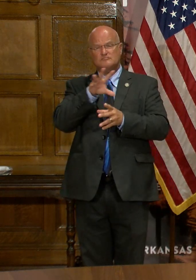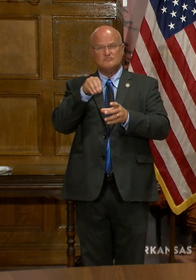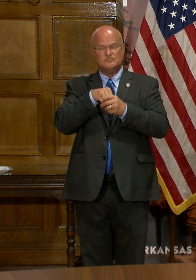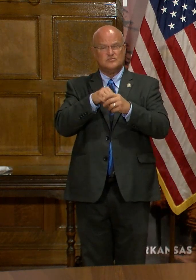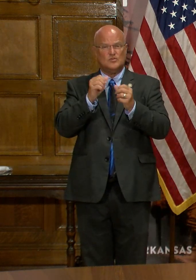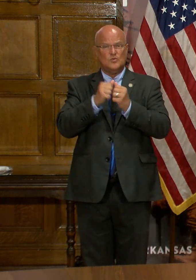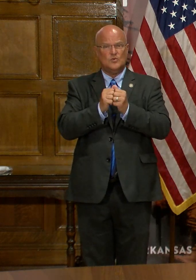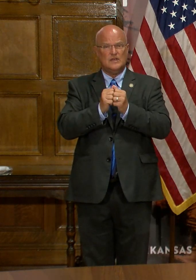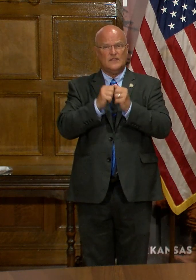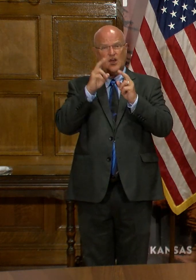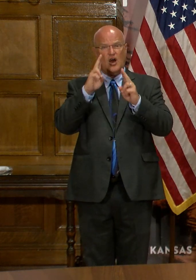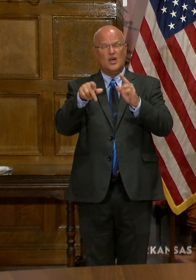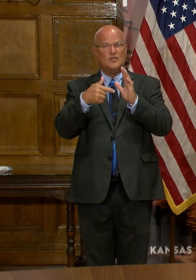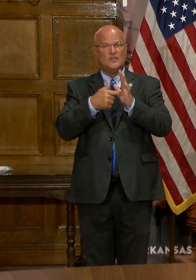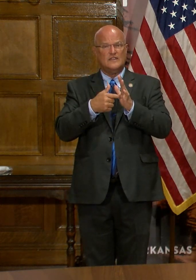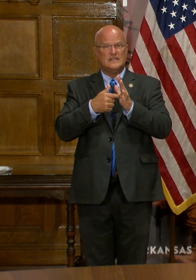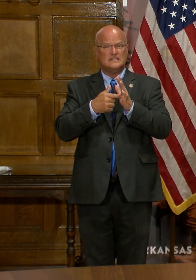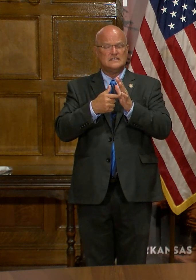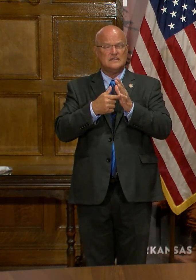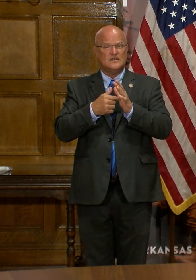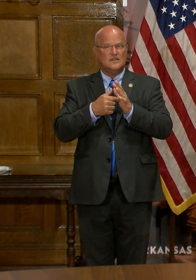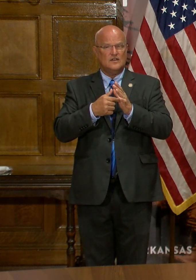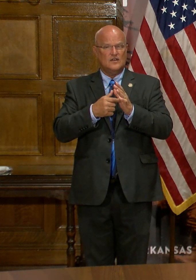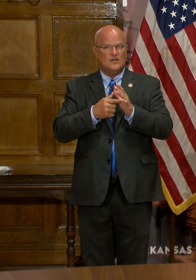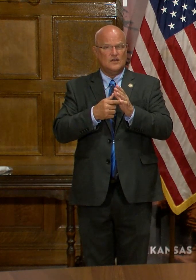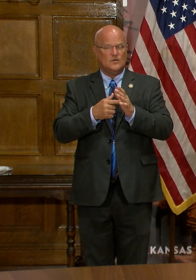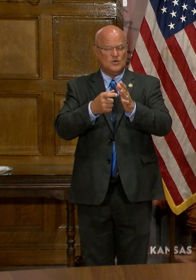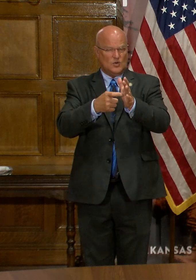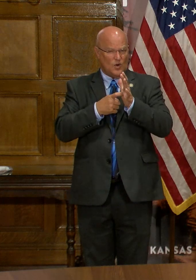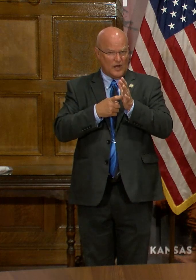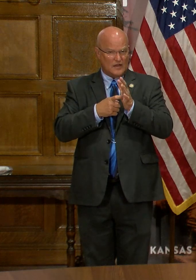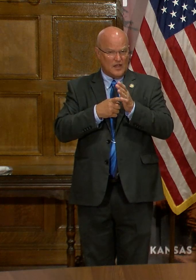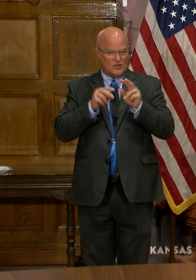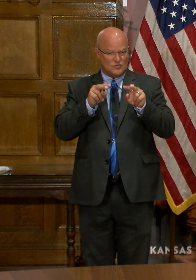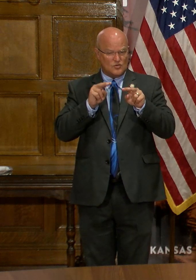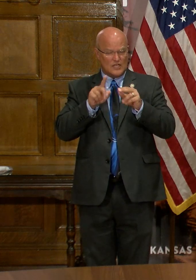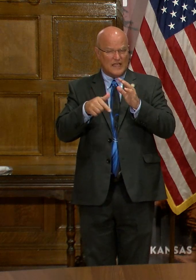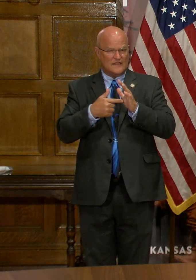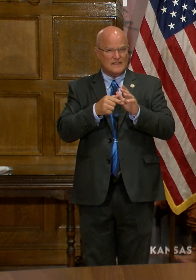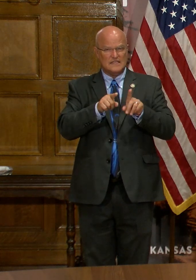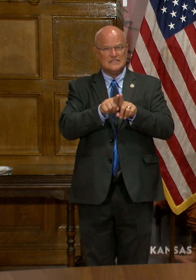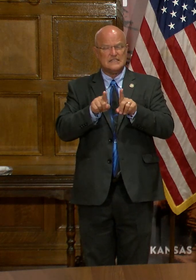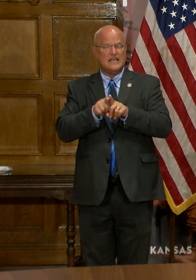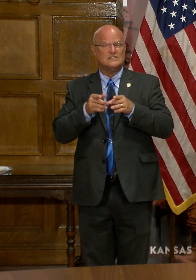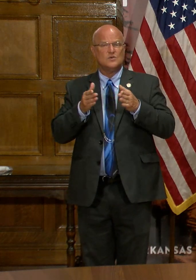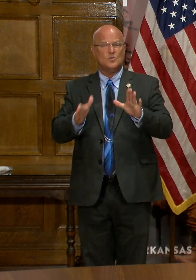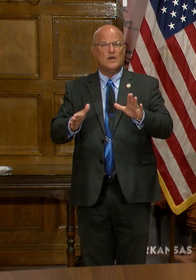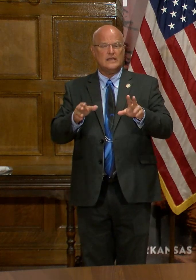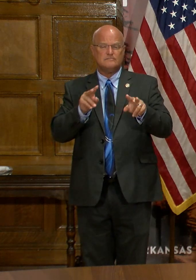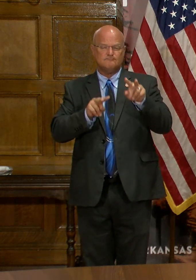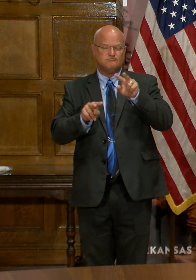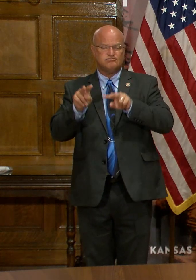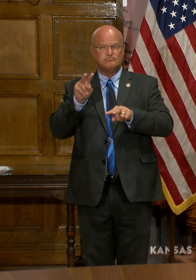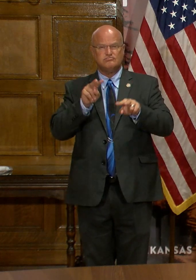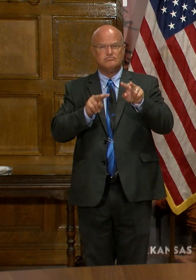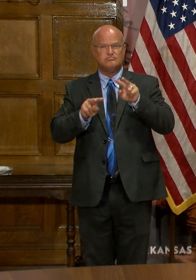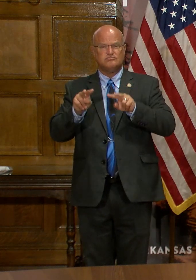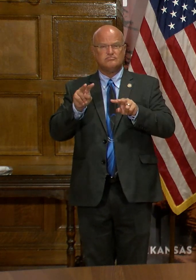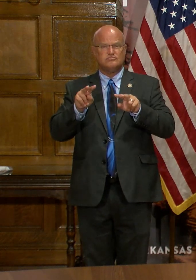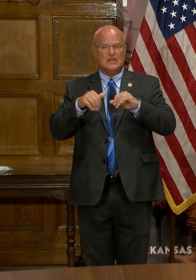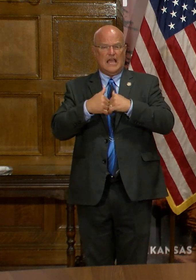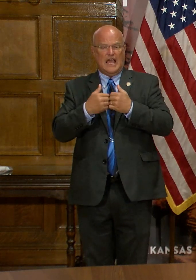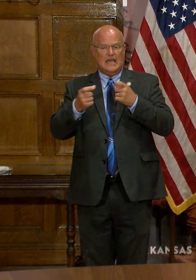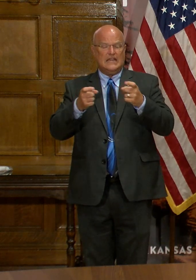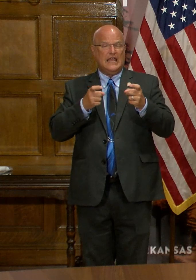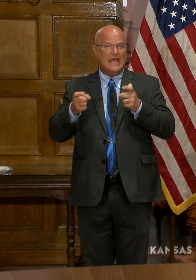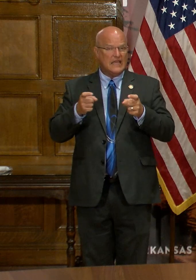of monitoring this for compliance? And are you looking at this as kind of a way to judge how to